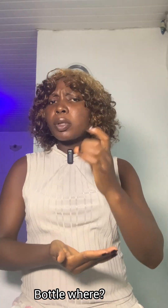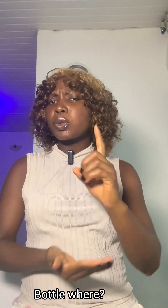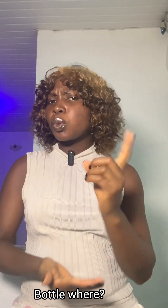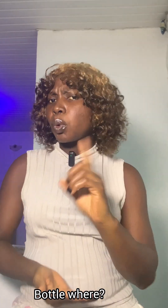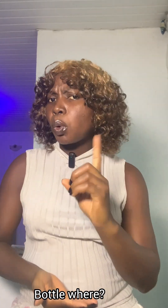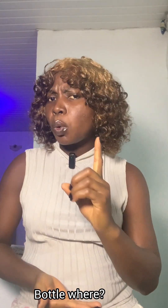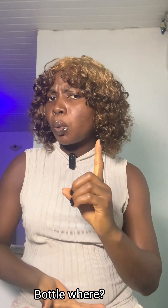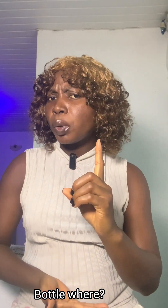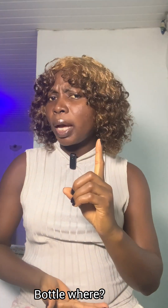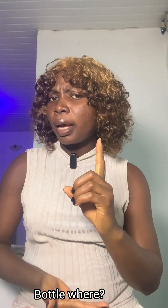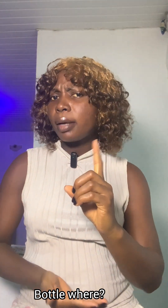Bottle? Where?